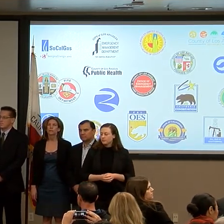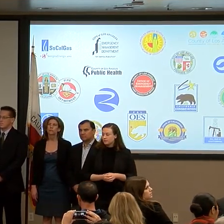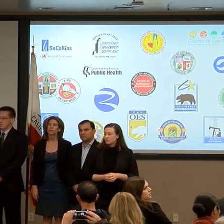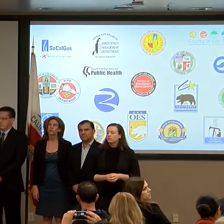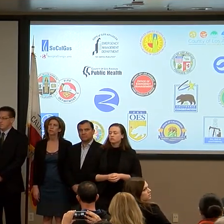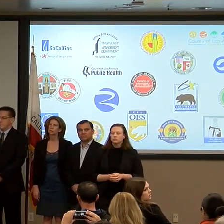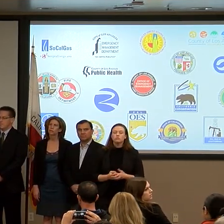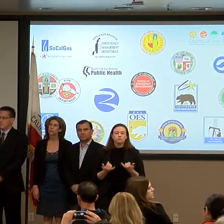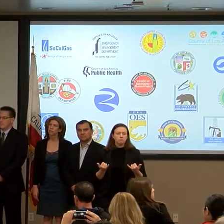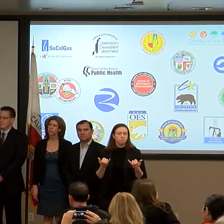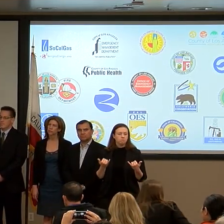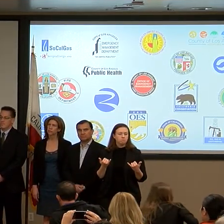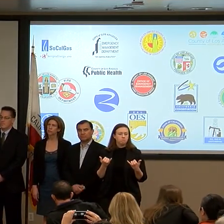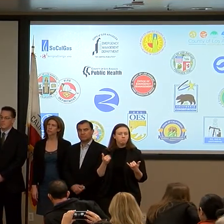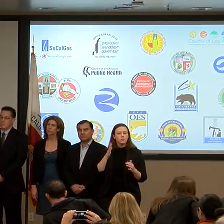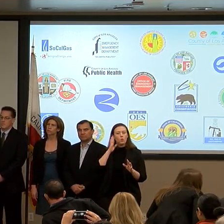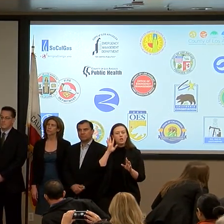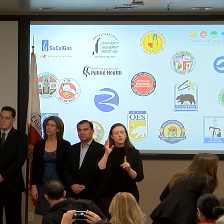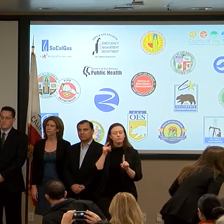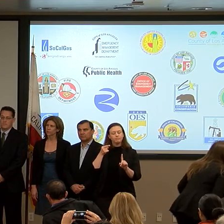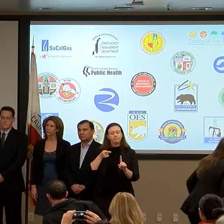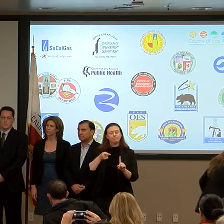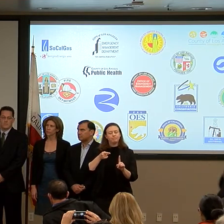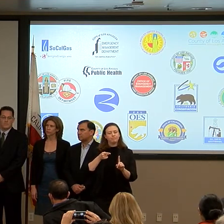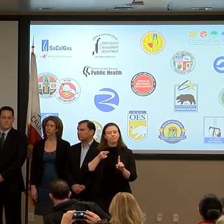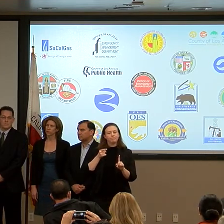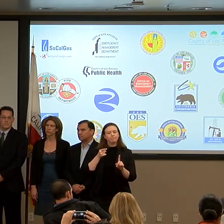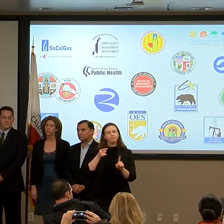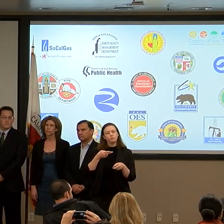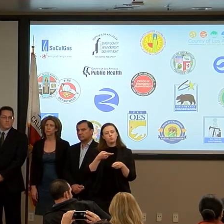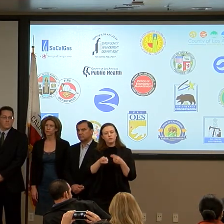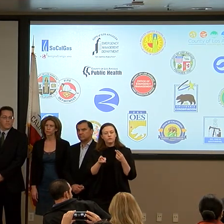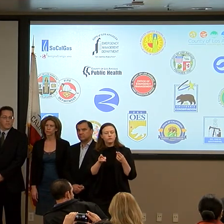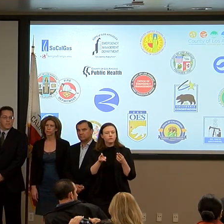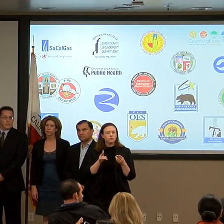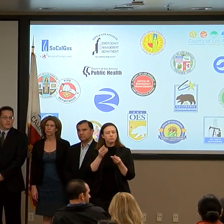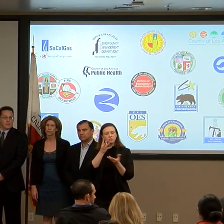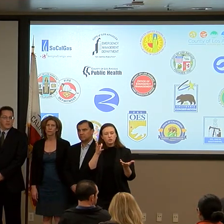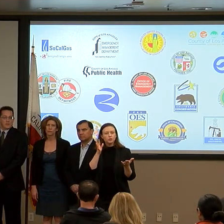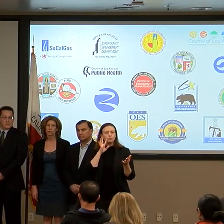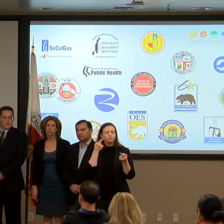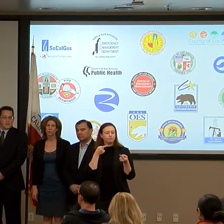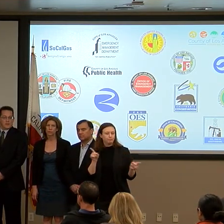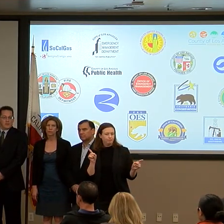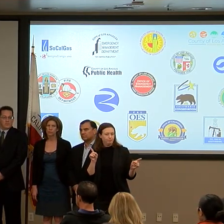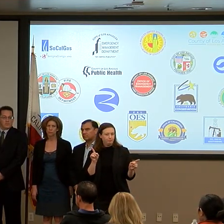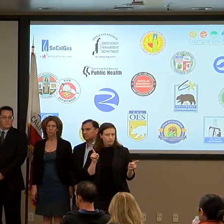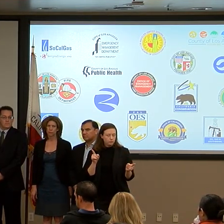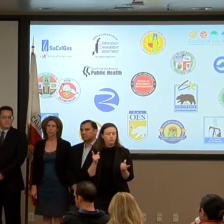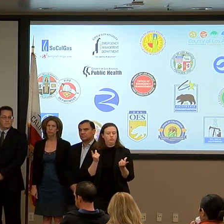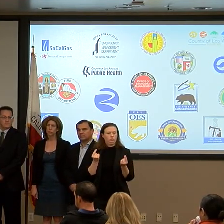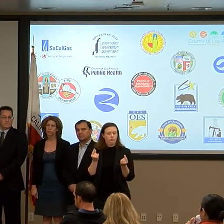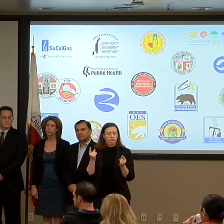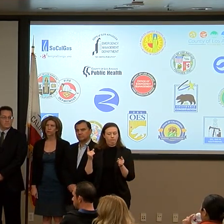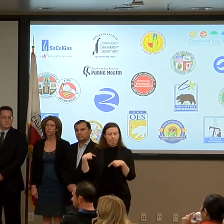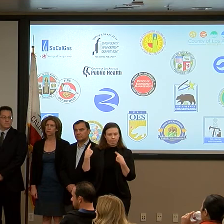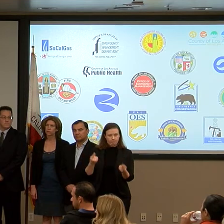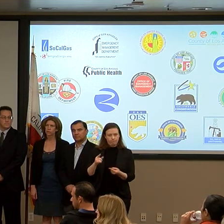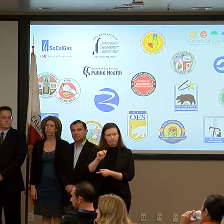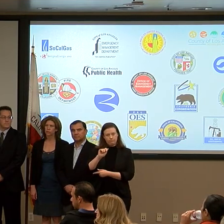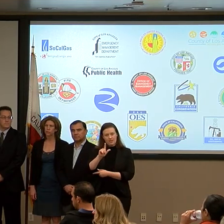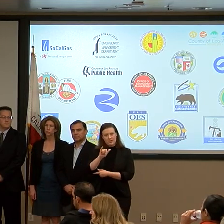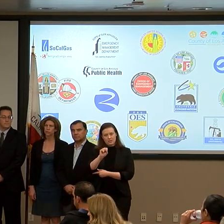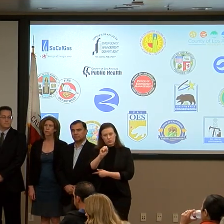Today we're going to kind of give you a briefing and an update on where we are at on the Aliso